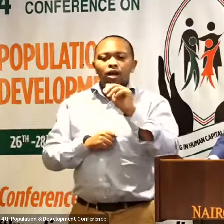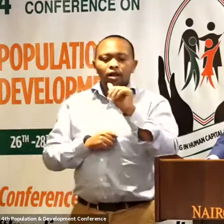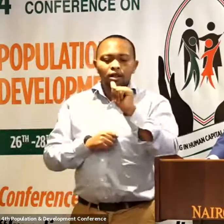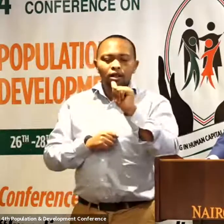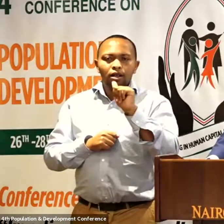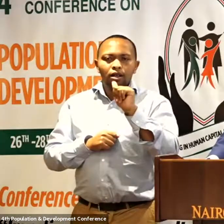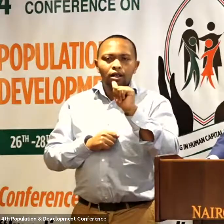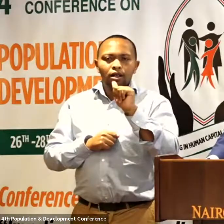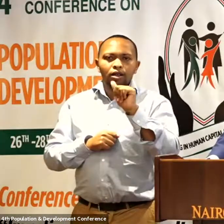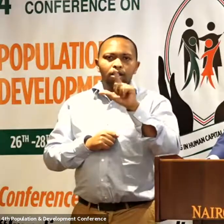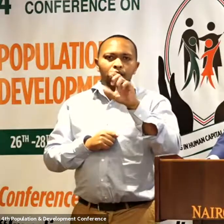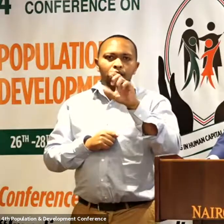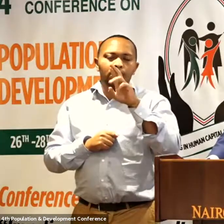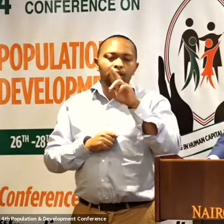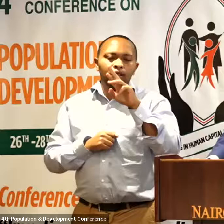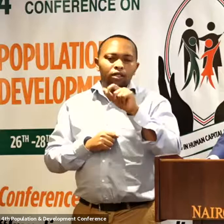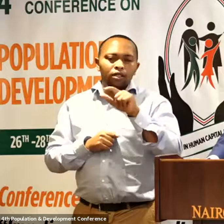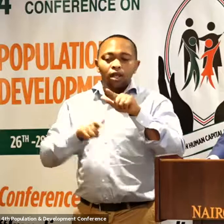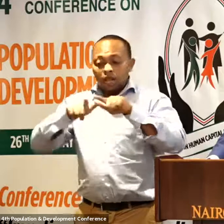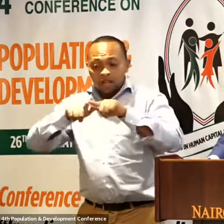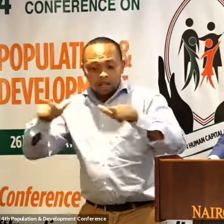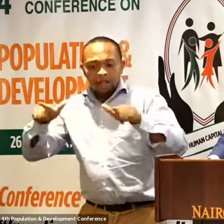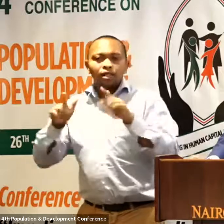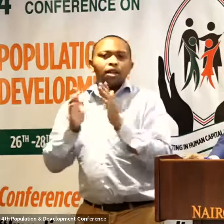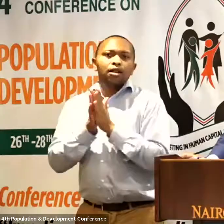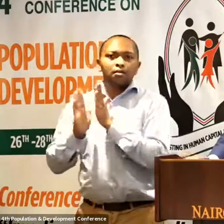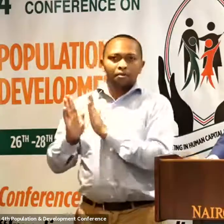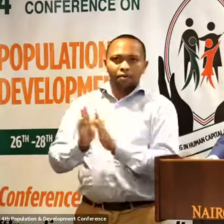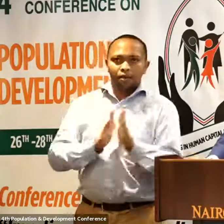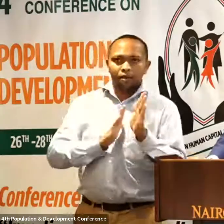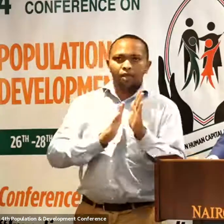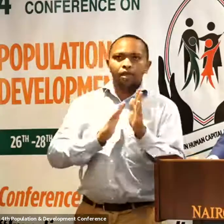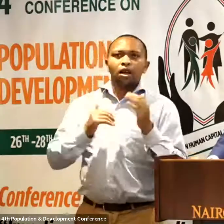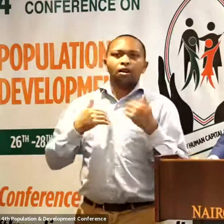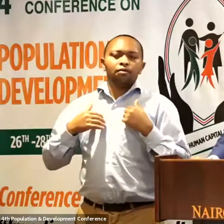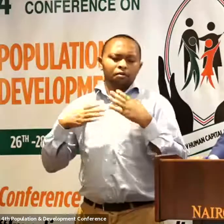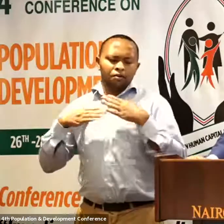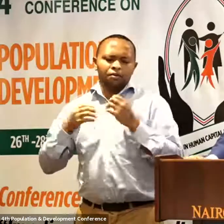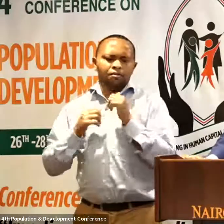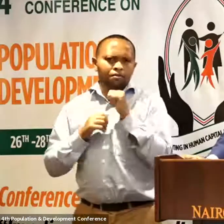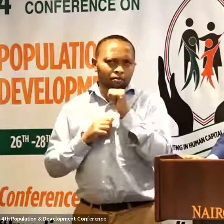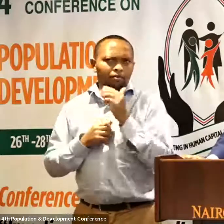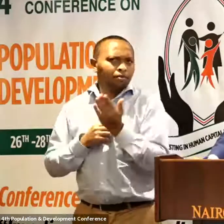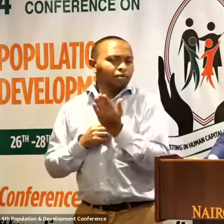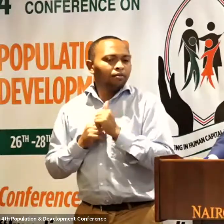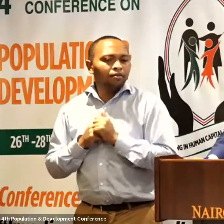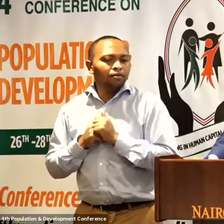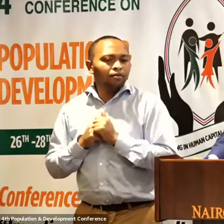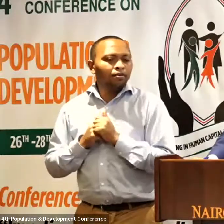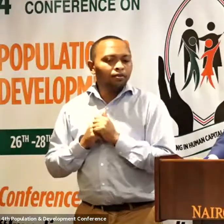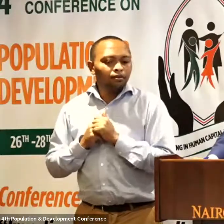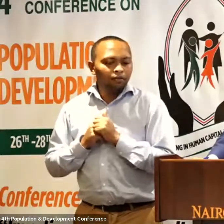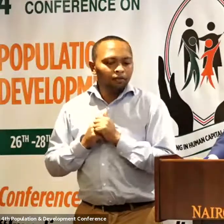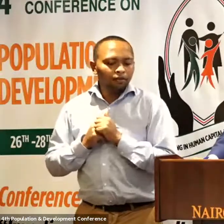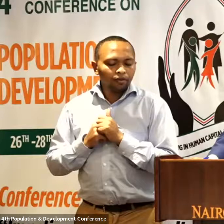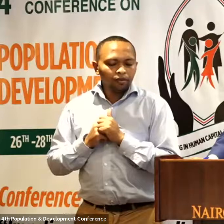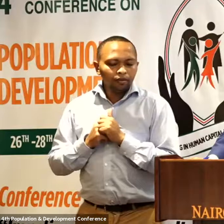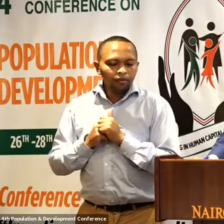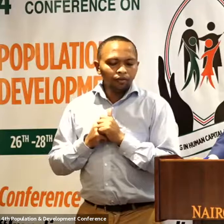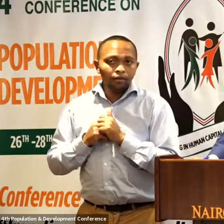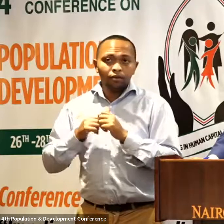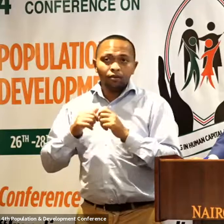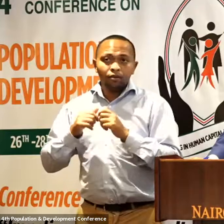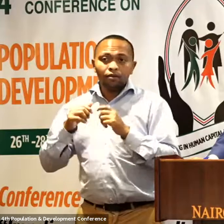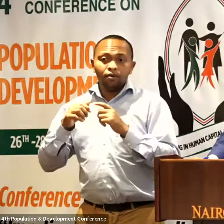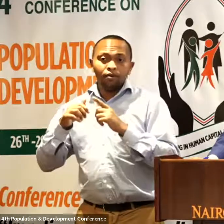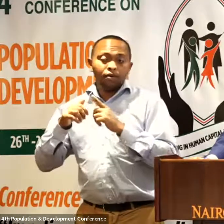Cabinet Secretary, Ministry of Lands and Physical Planning. Also, we have quite a number of panelists there. And then on theme 6.1, we're going to